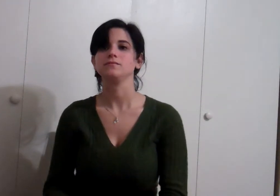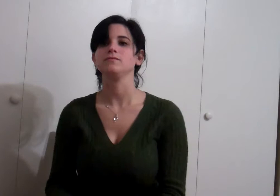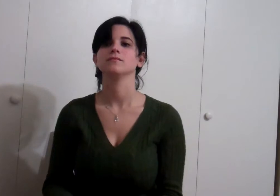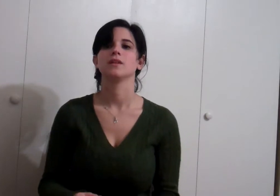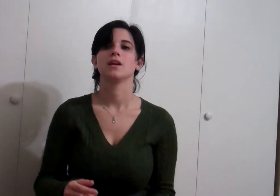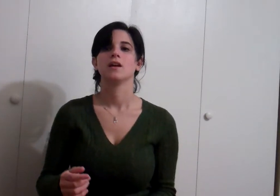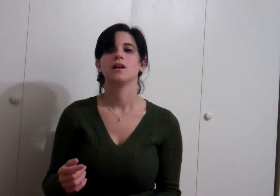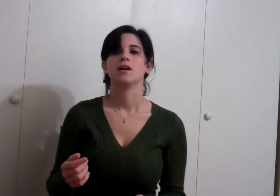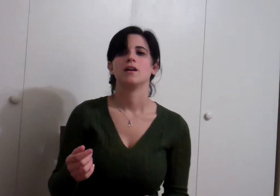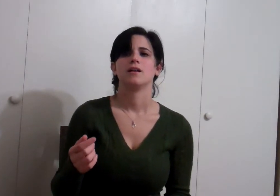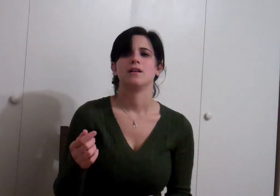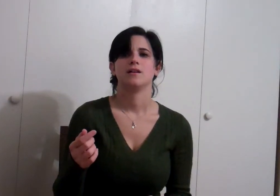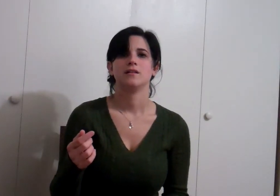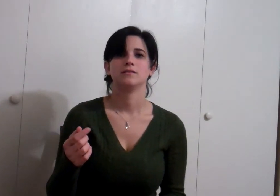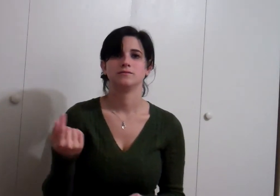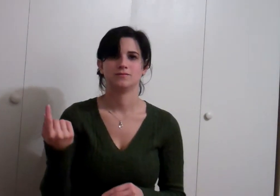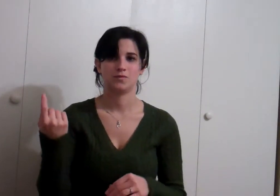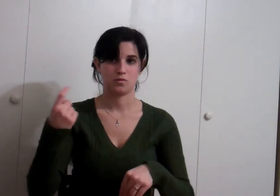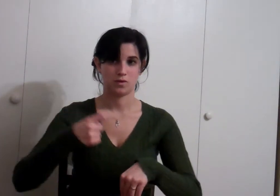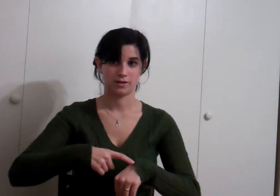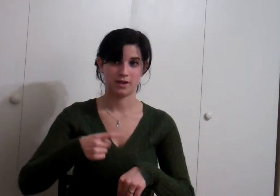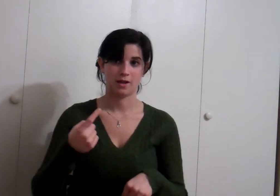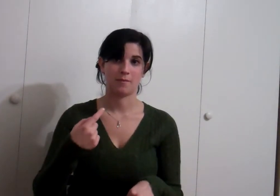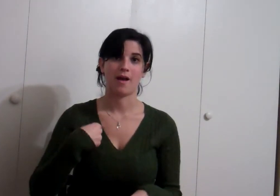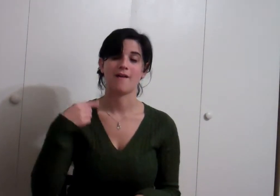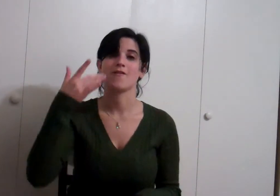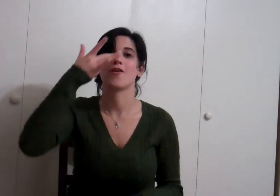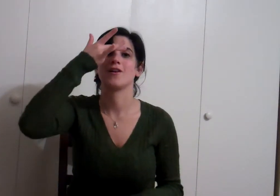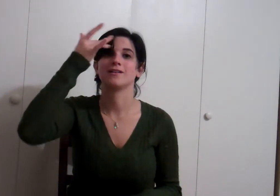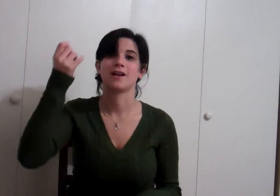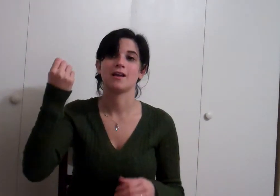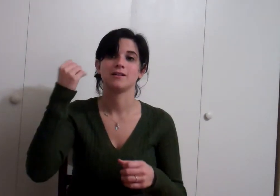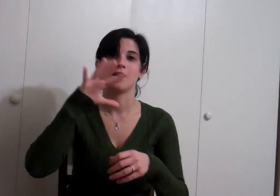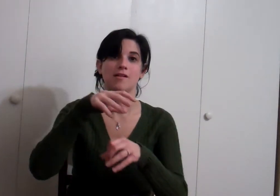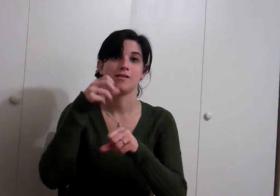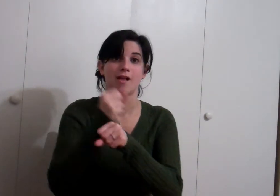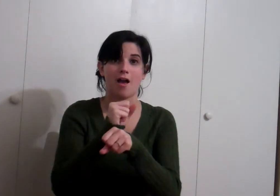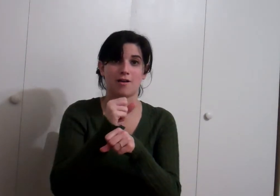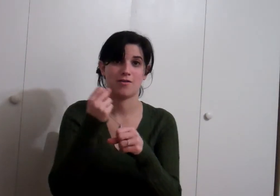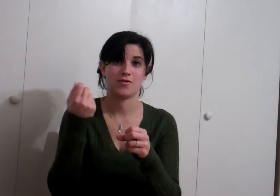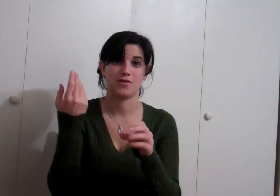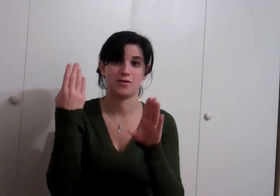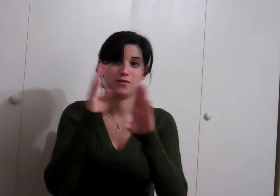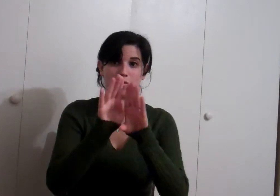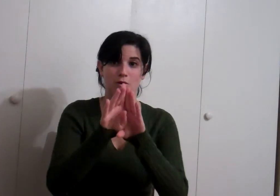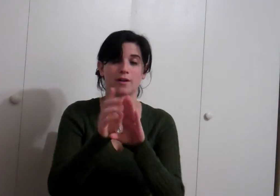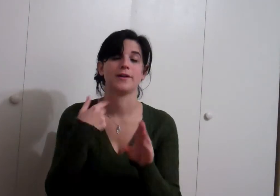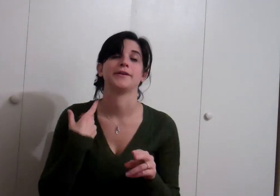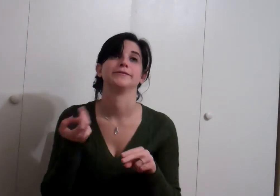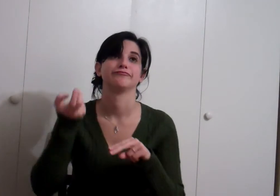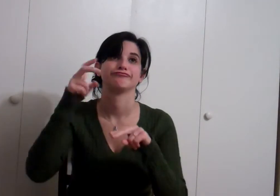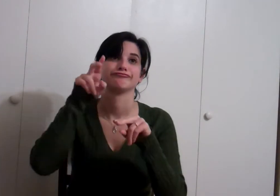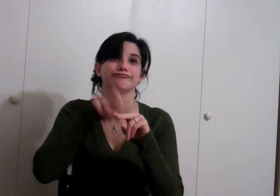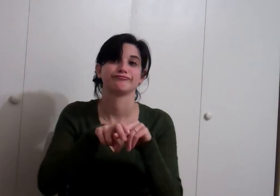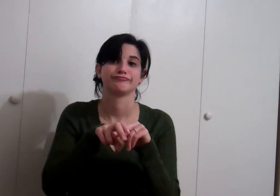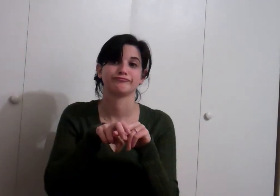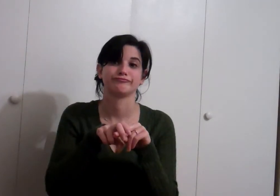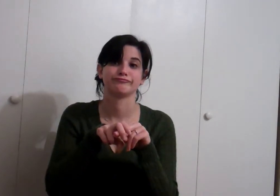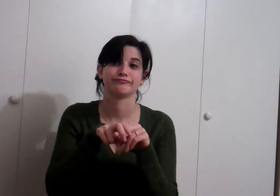next day, but I went in the bathroom and I forgot to lock the door. That's why you should lock it. And I remember I was sitting there. I was just like this because I was just